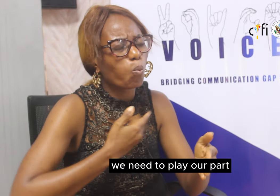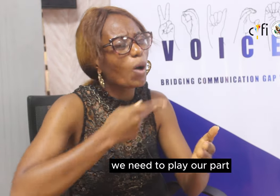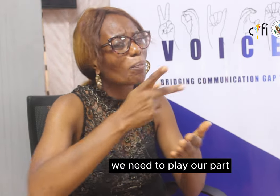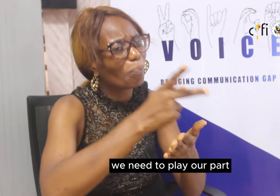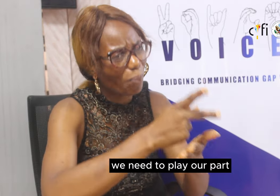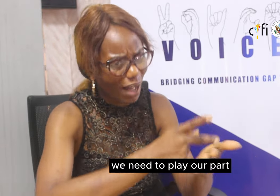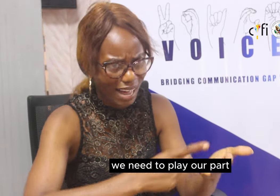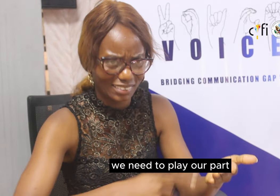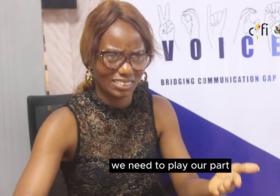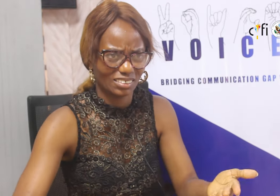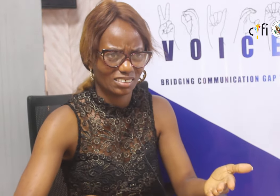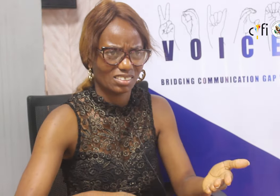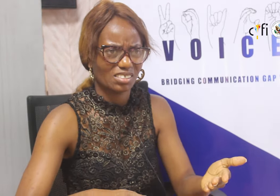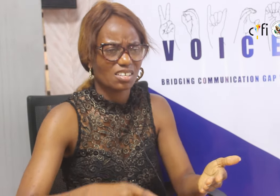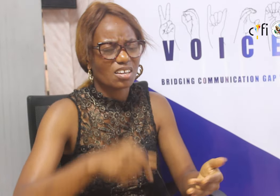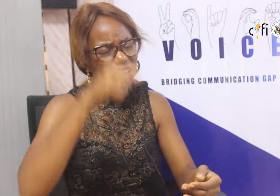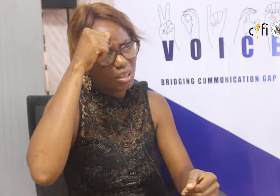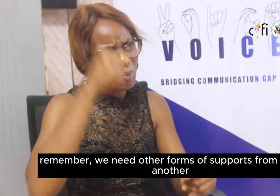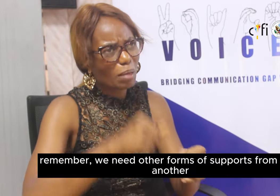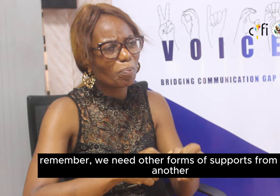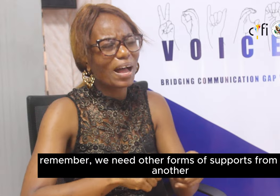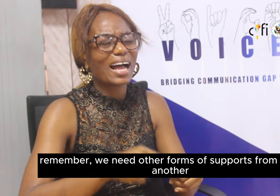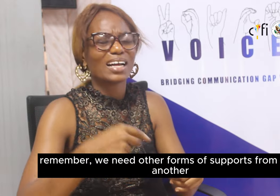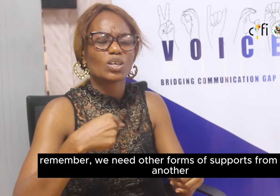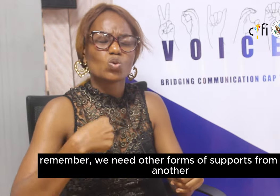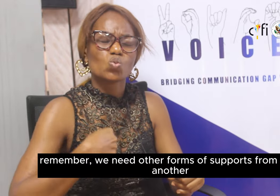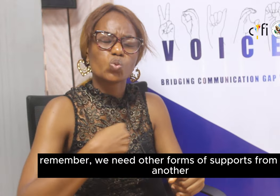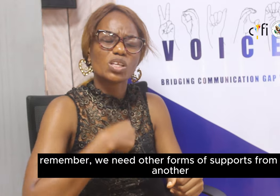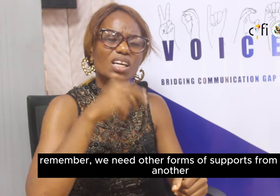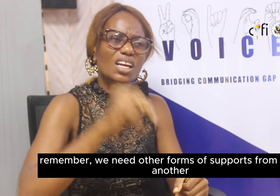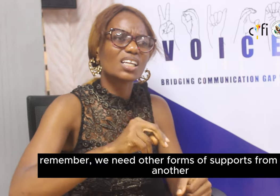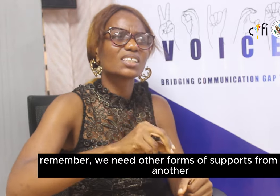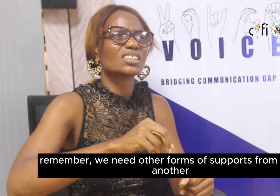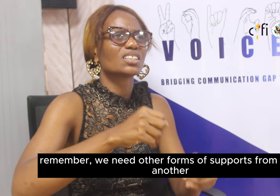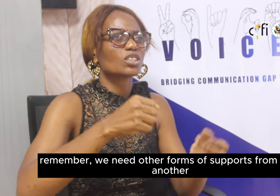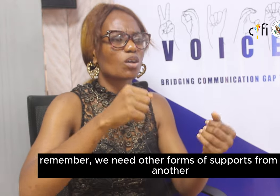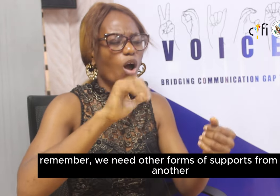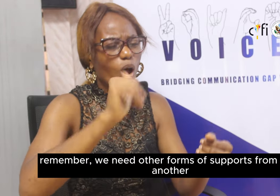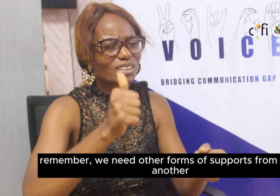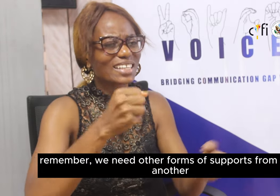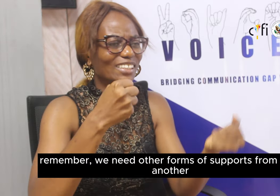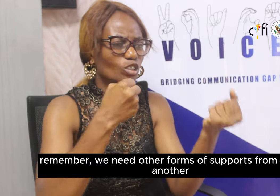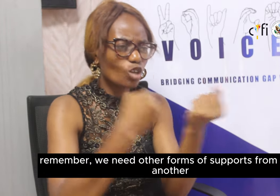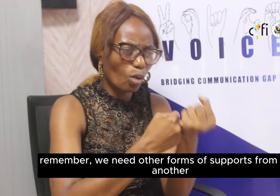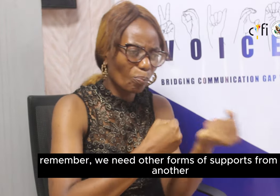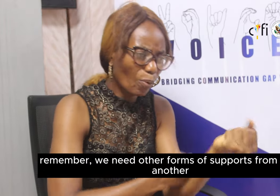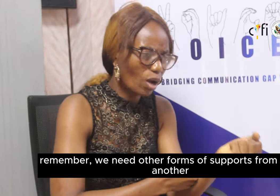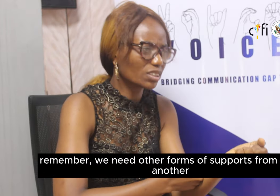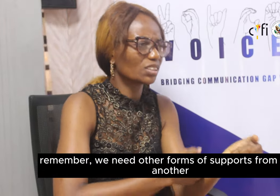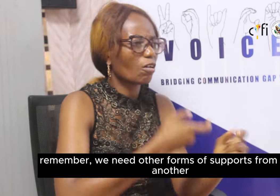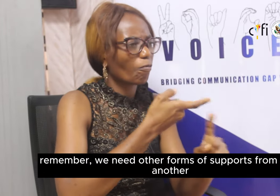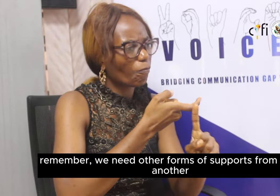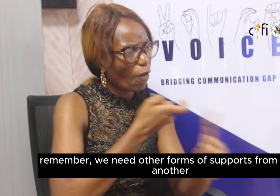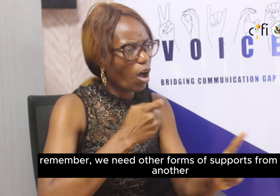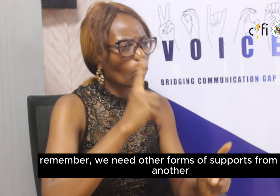our father. We need to be lead other to birth from